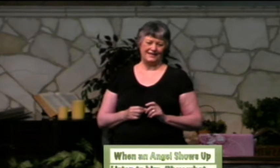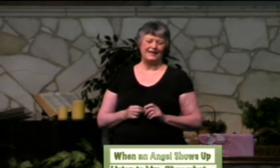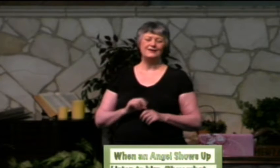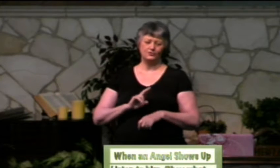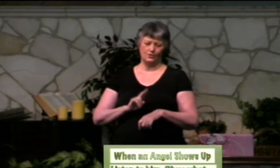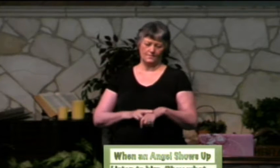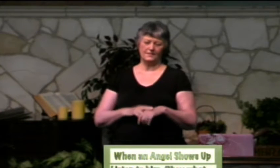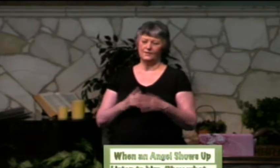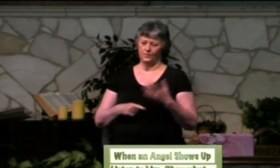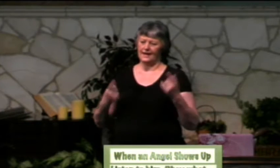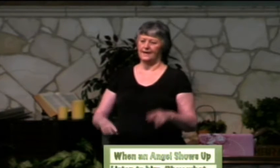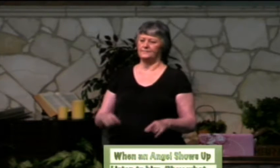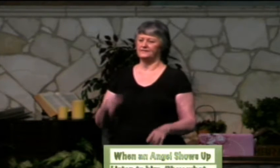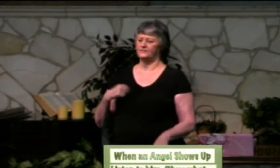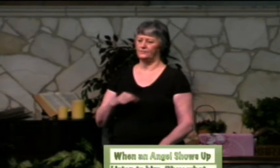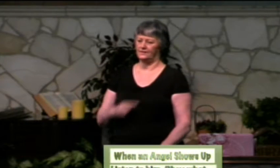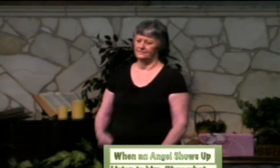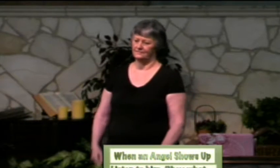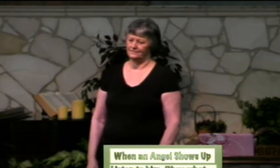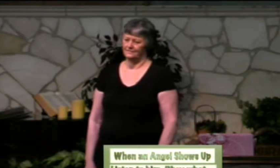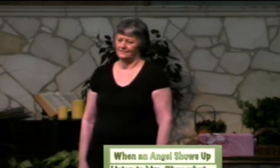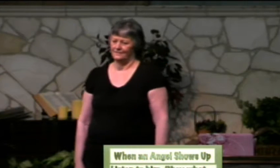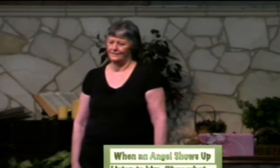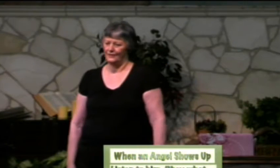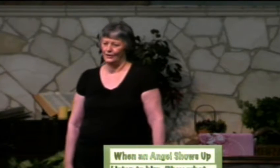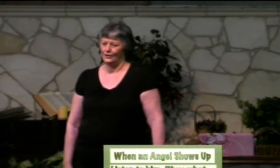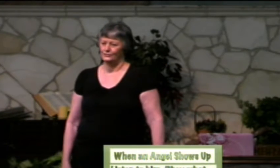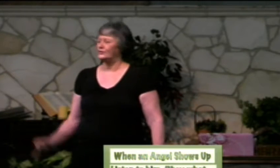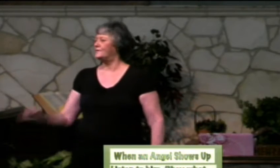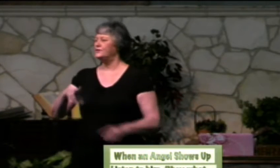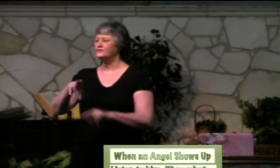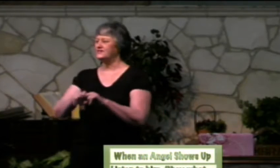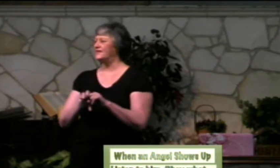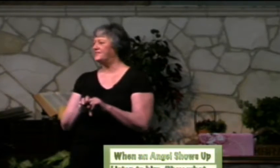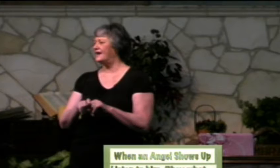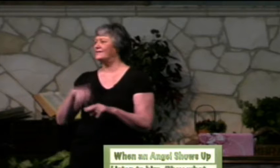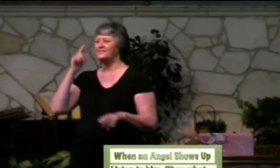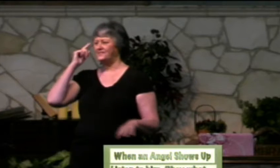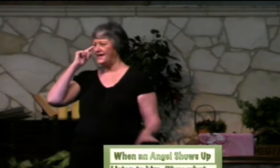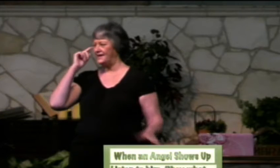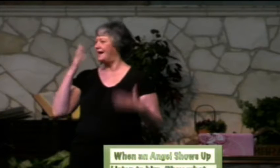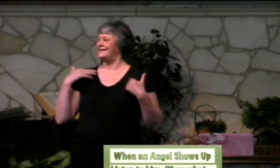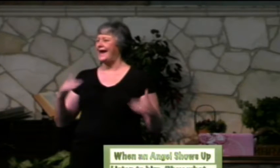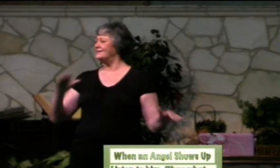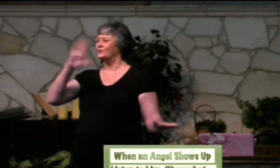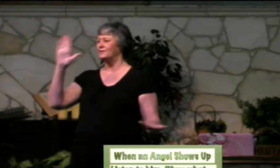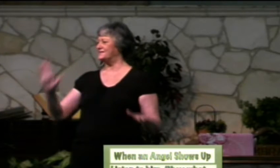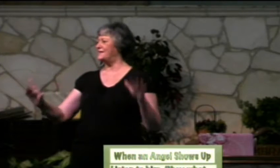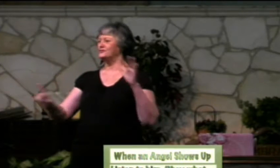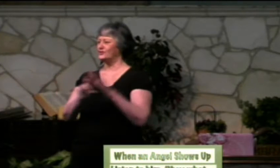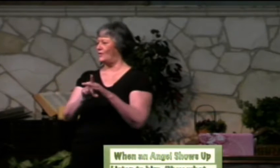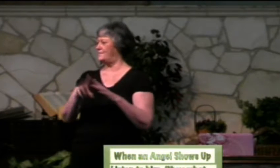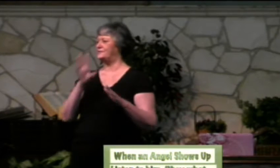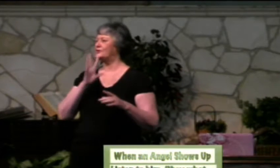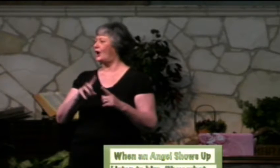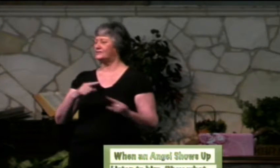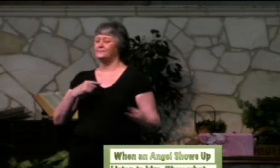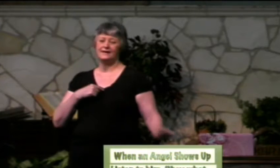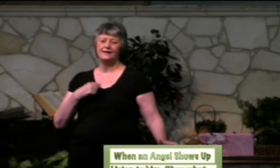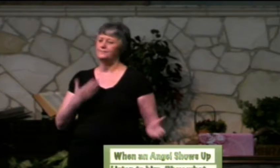is normally what happens to us. So if you sit there and think, an angel will never show up and talk to me, he